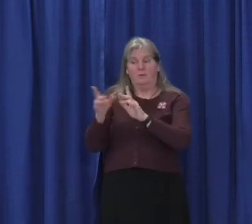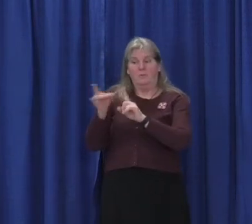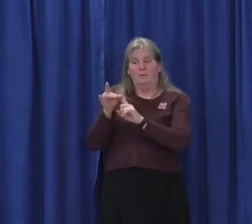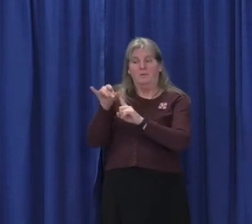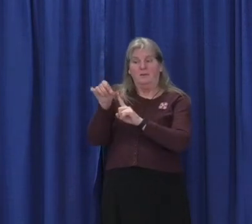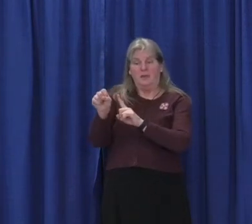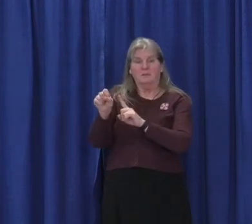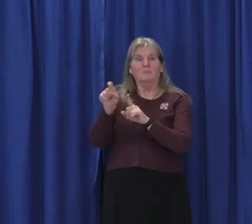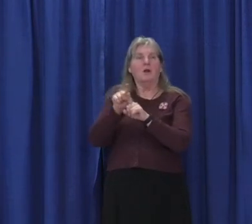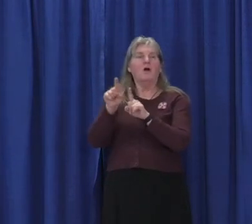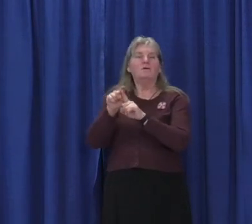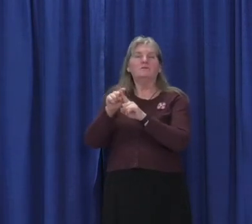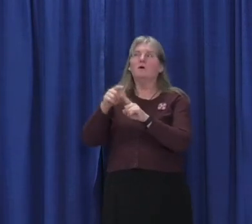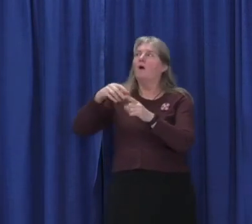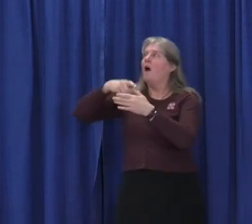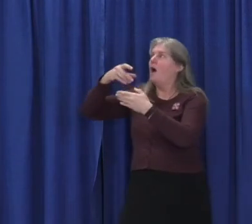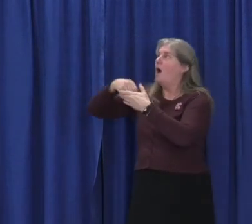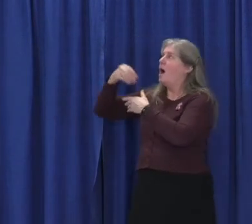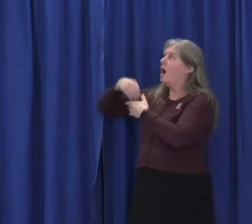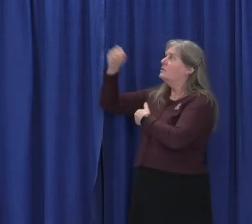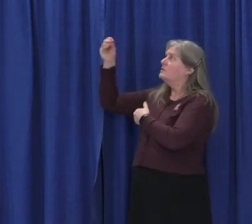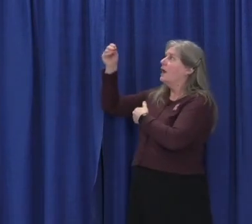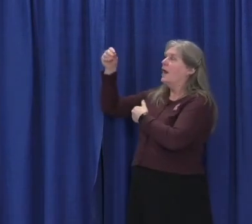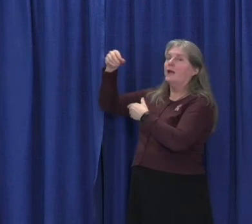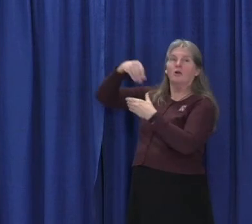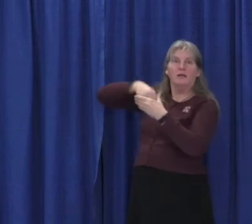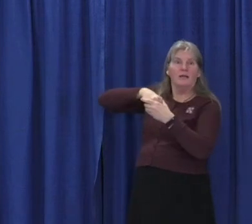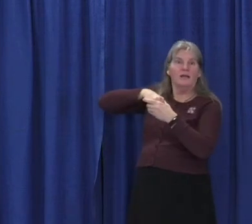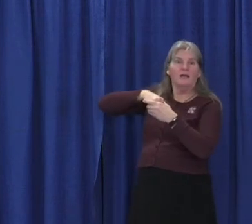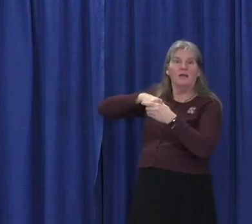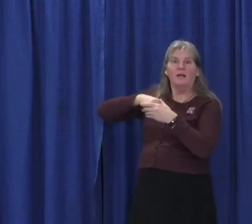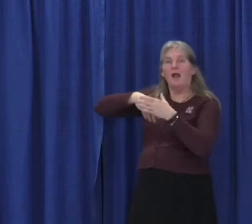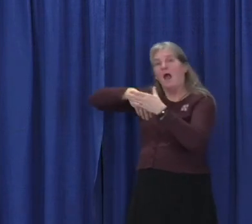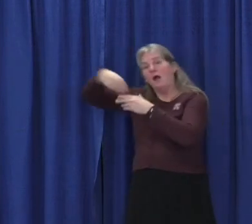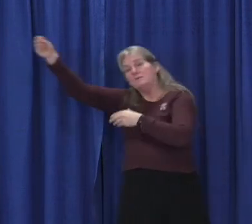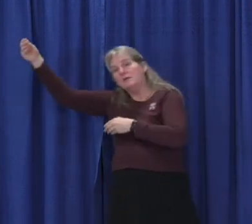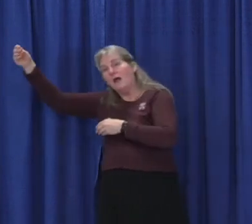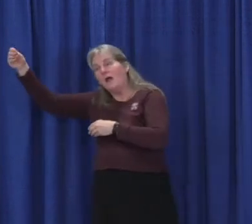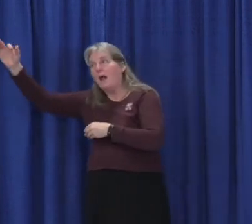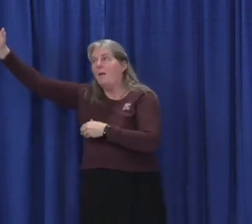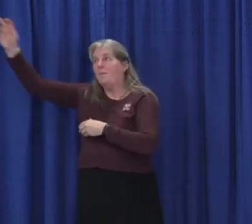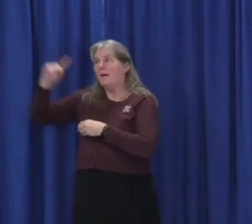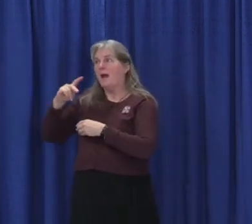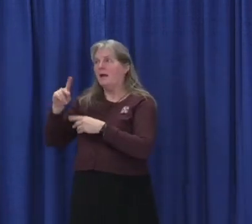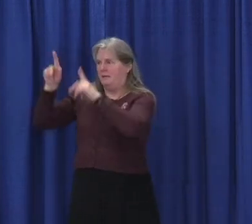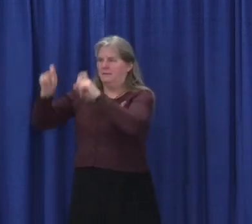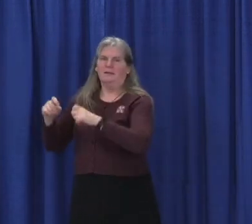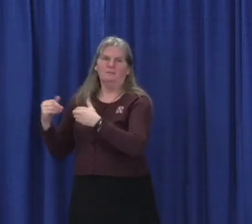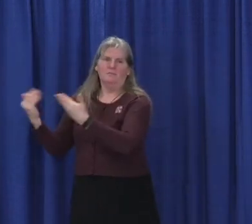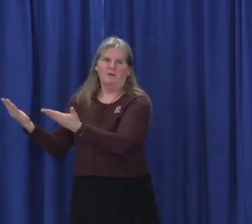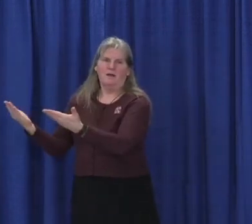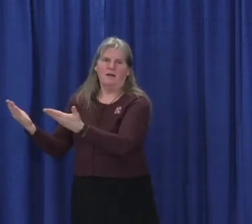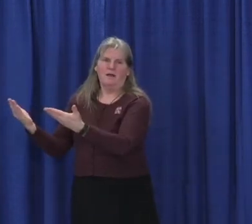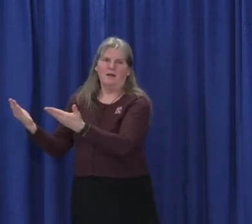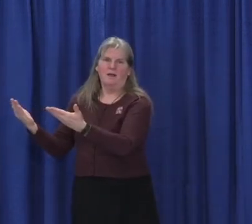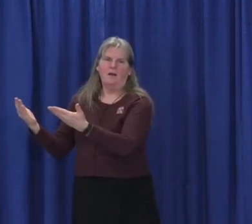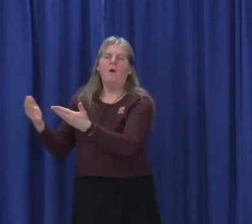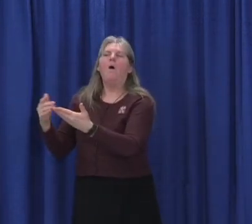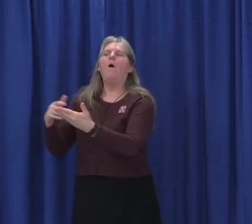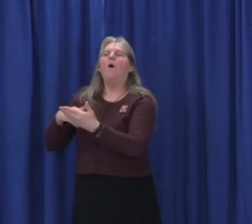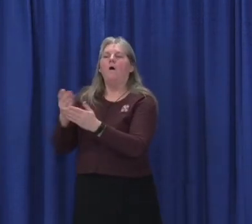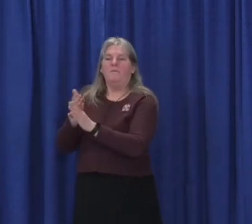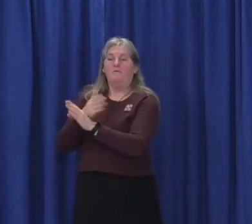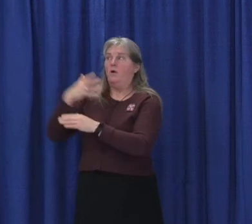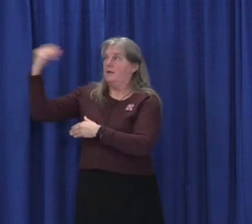for people coming in or exiting the mine to do some screening, depending on the specific scenario and risk scenario. We've also